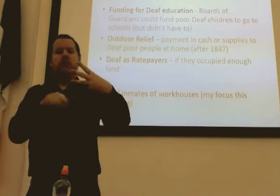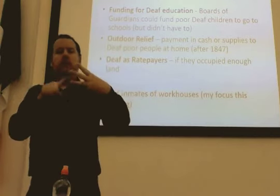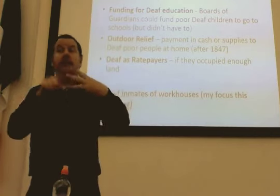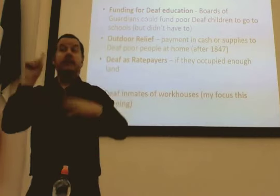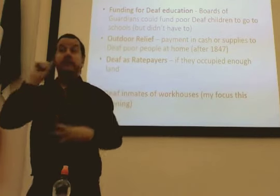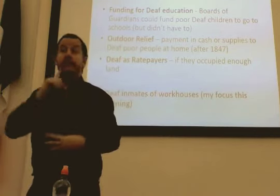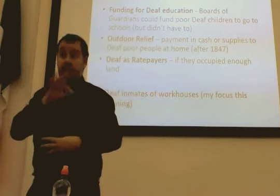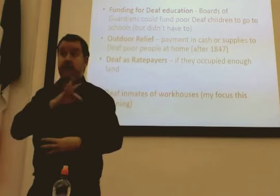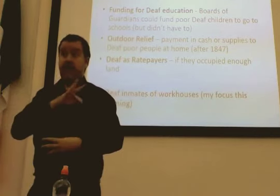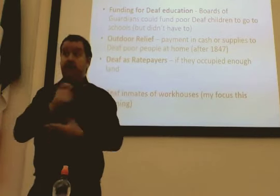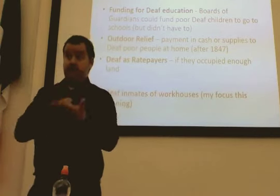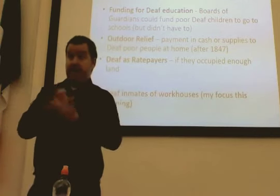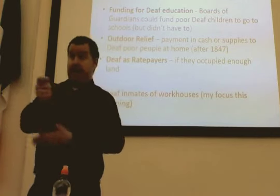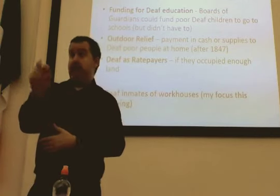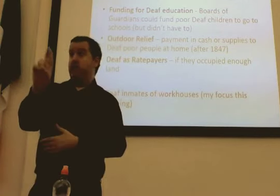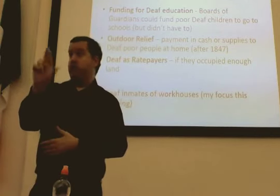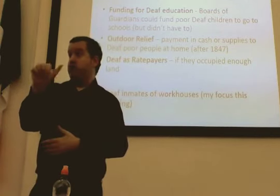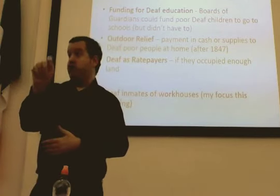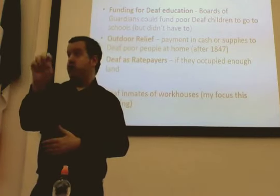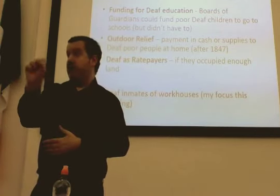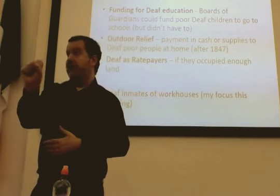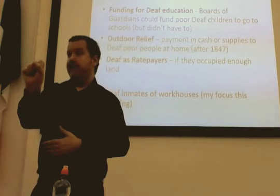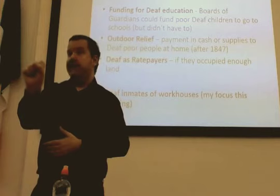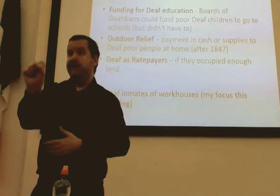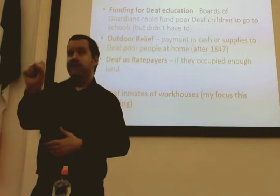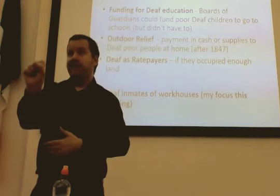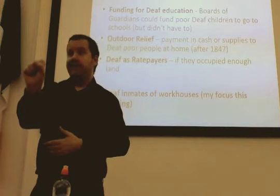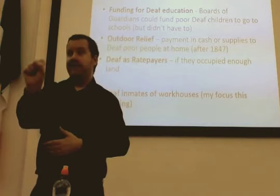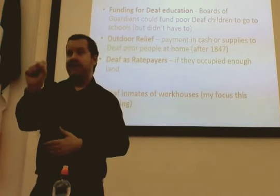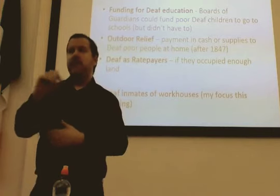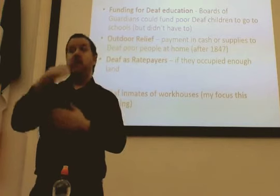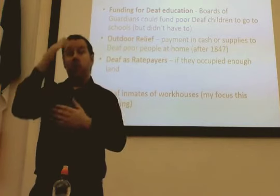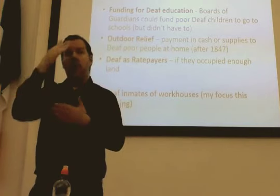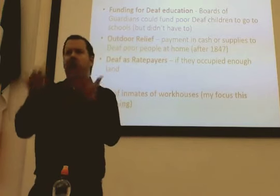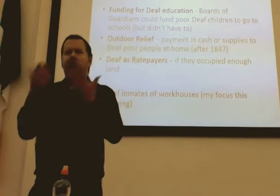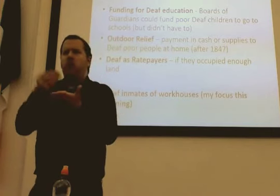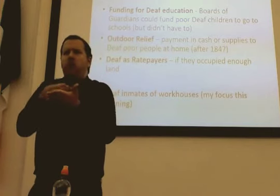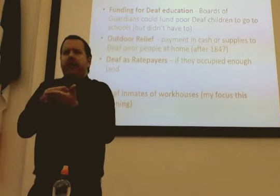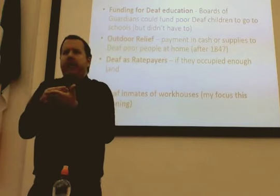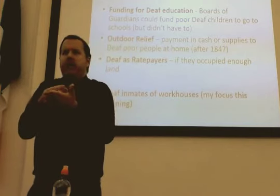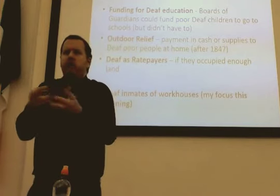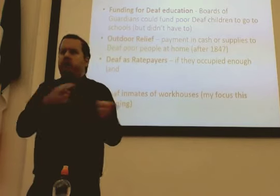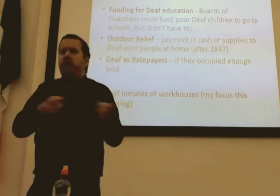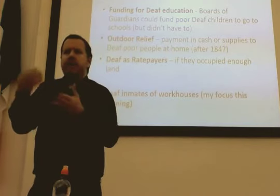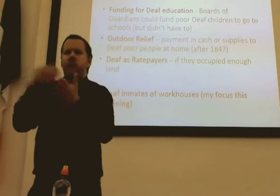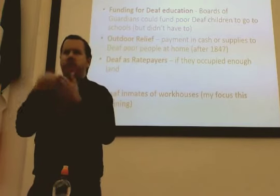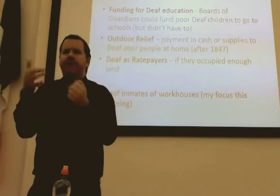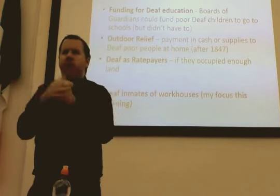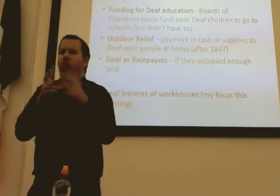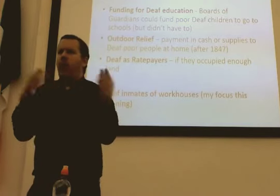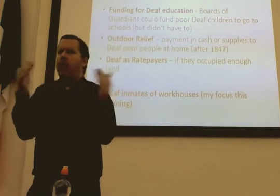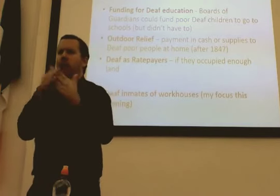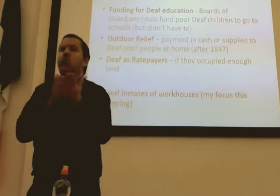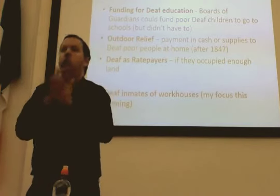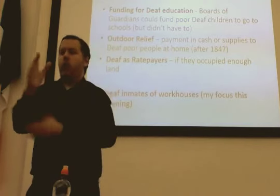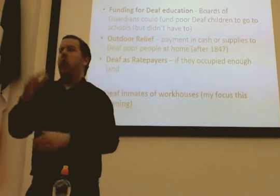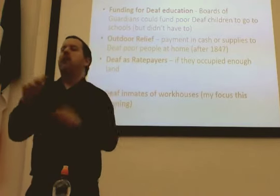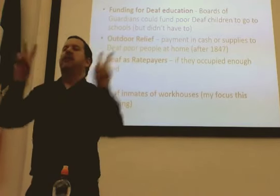workhouse. There was deaf people as ratepayers, so themselves subsidising the workhouses for other people to enter